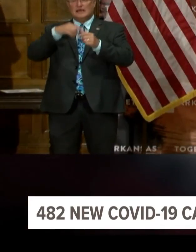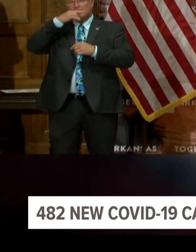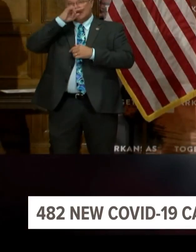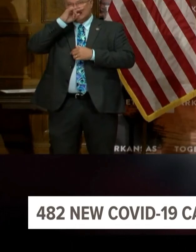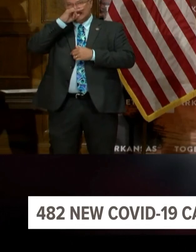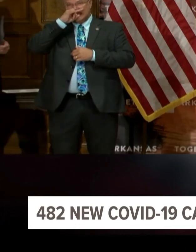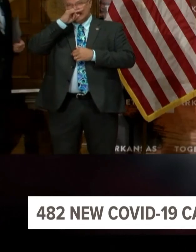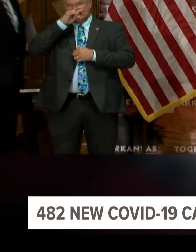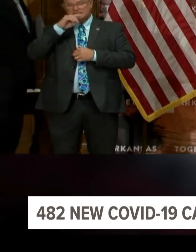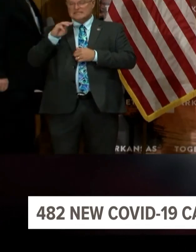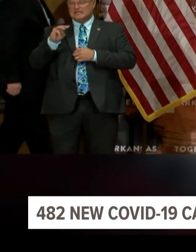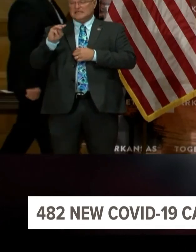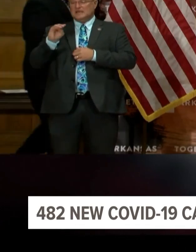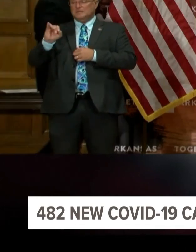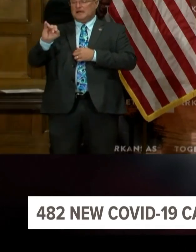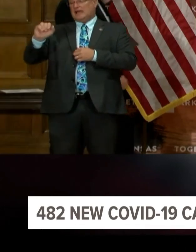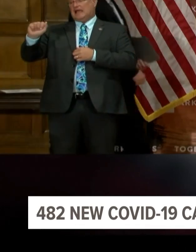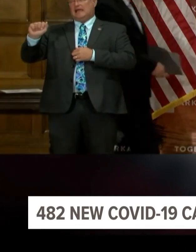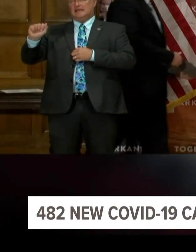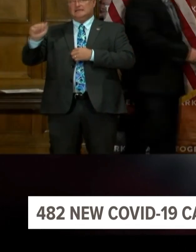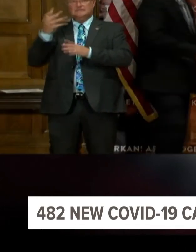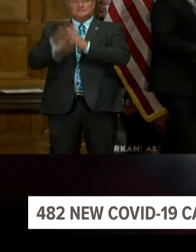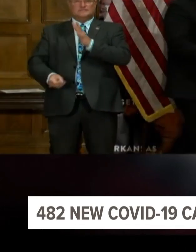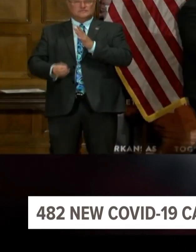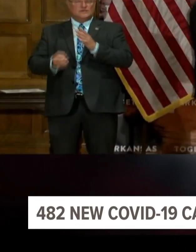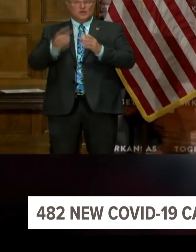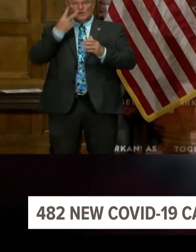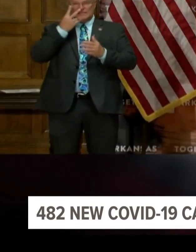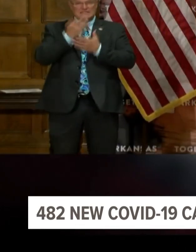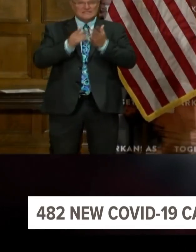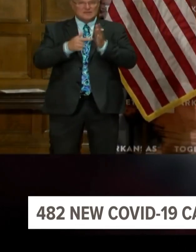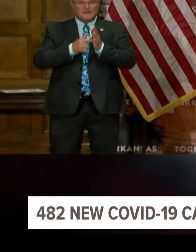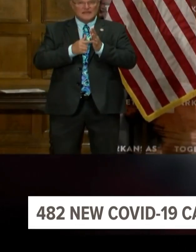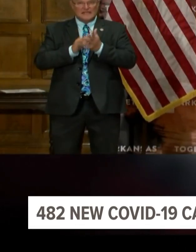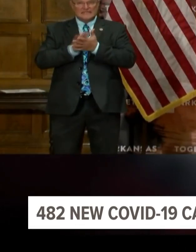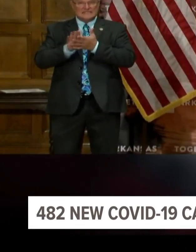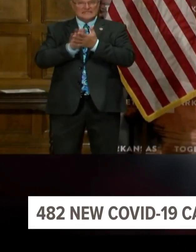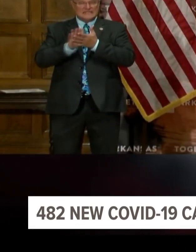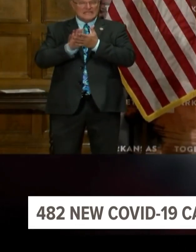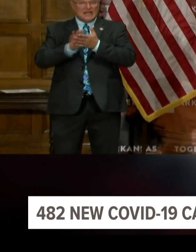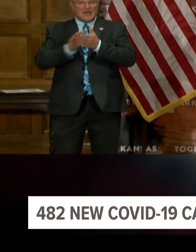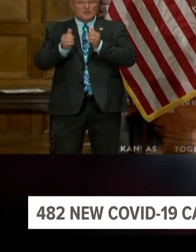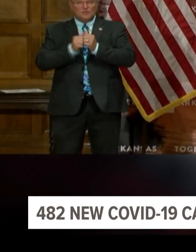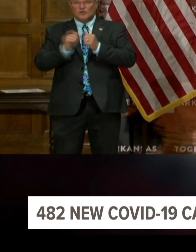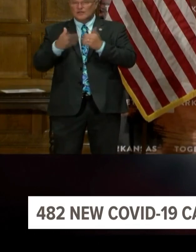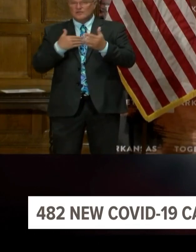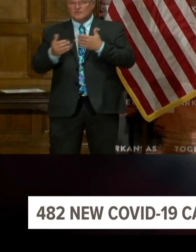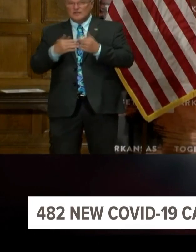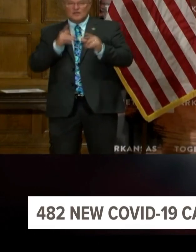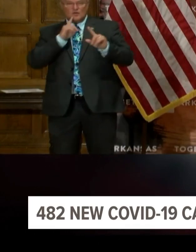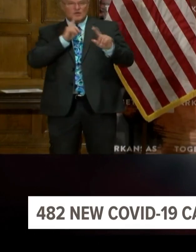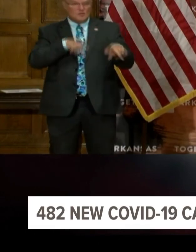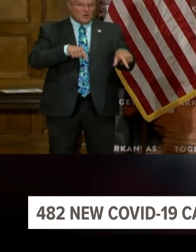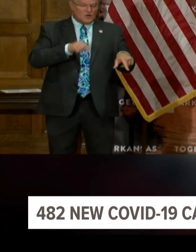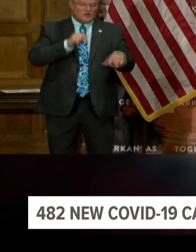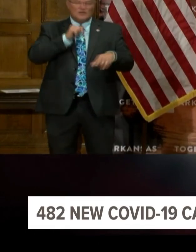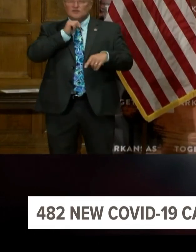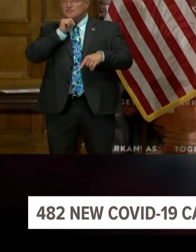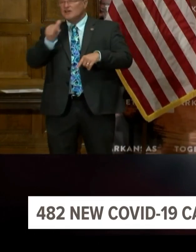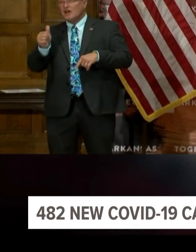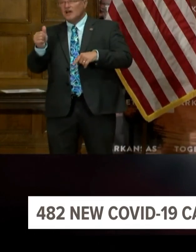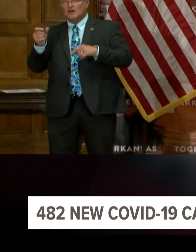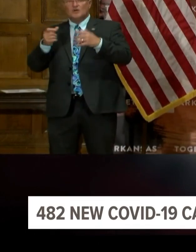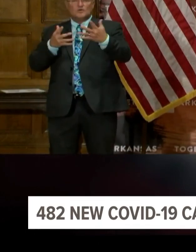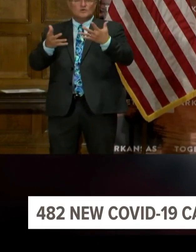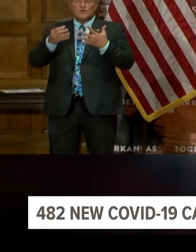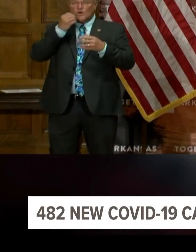of being just MIA. Have we seen some of that starting to get cleaned up, whether it be, their reporting or they're going a